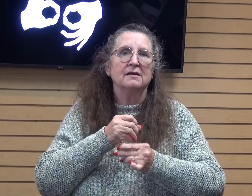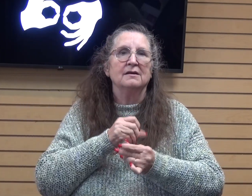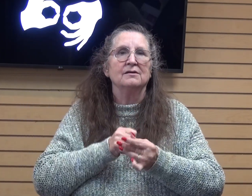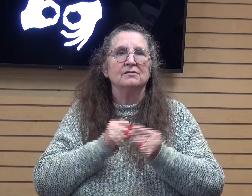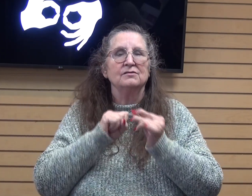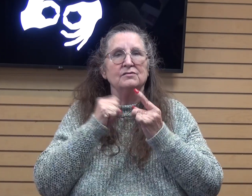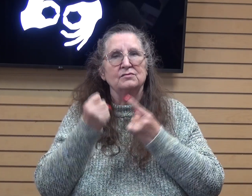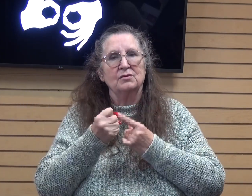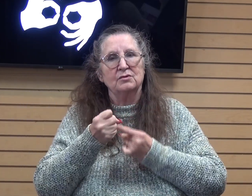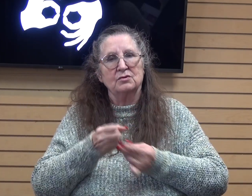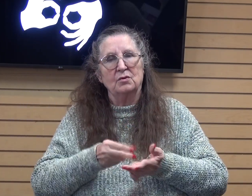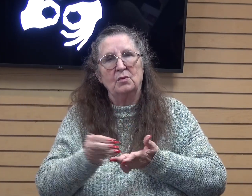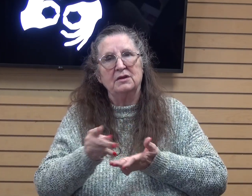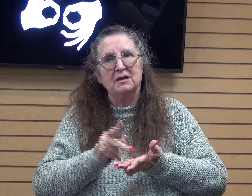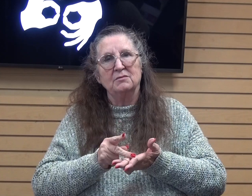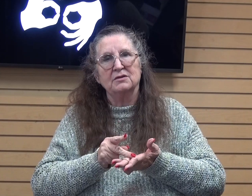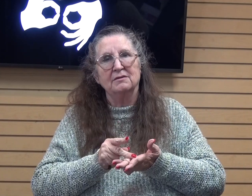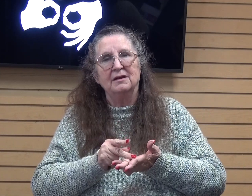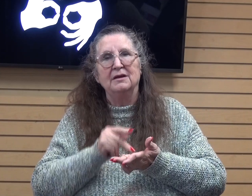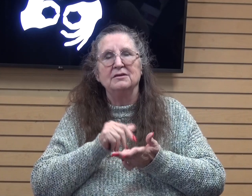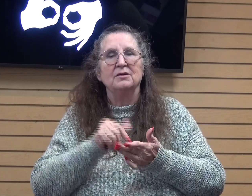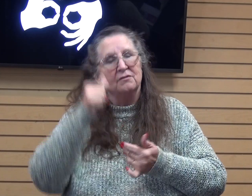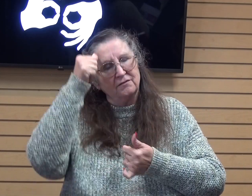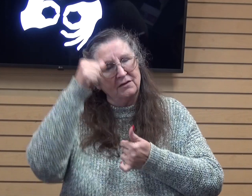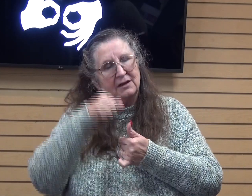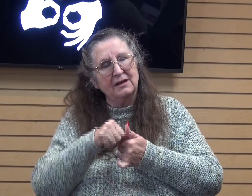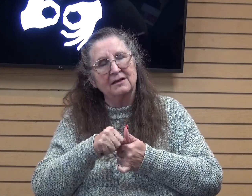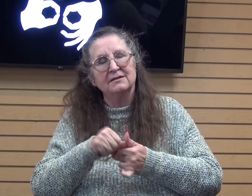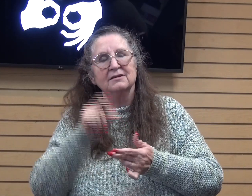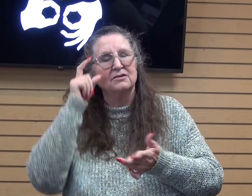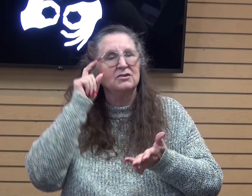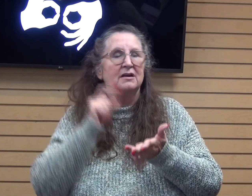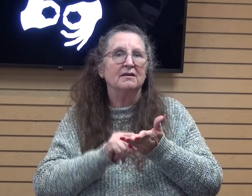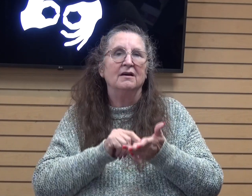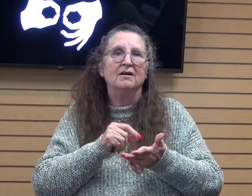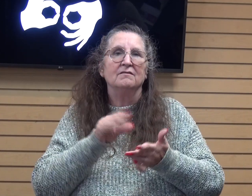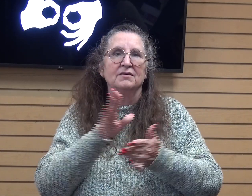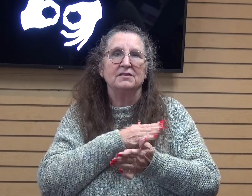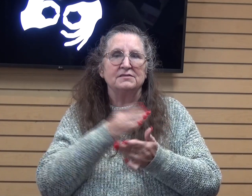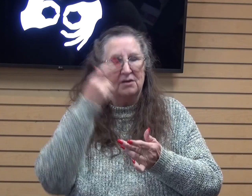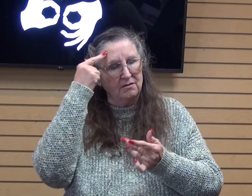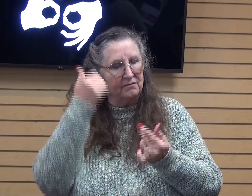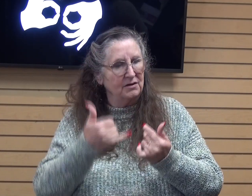please don't forget to check the link in our description for today's song. God bless you all, and I love you.